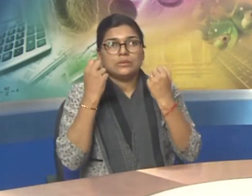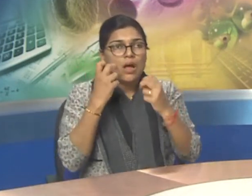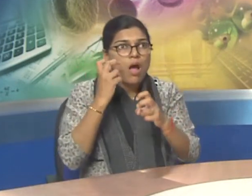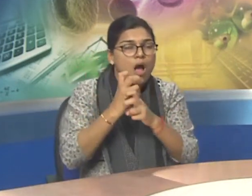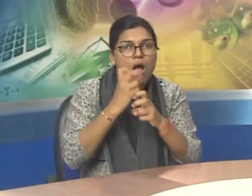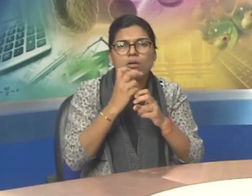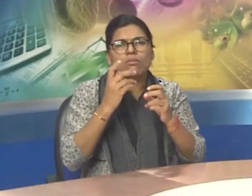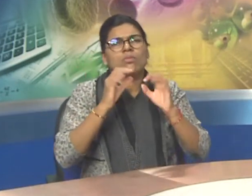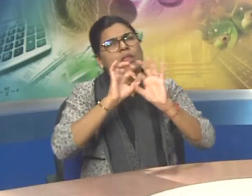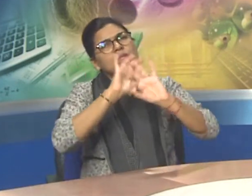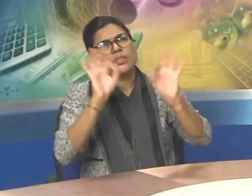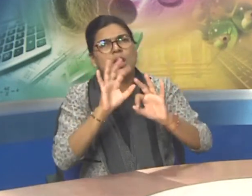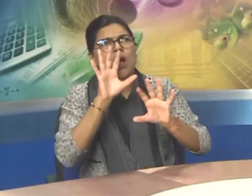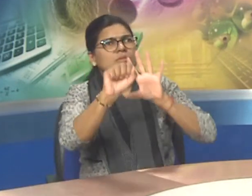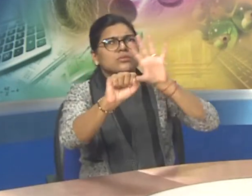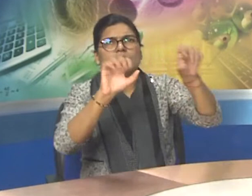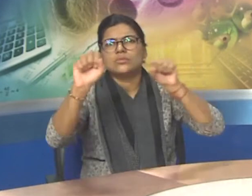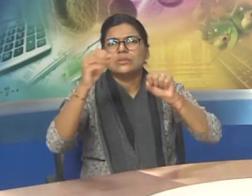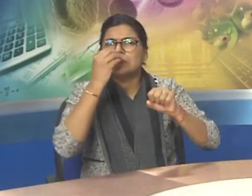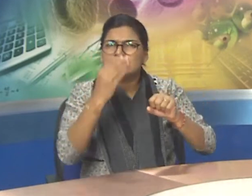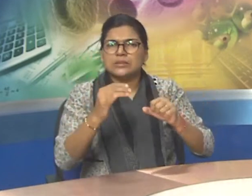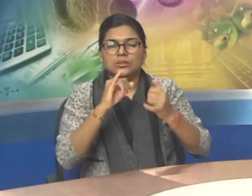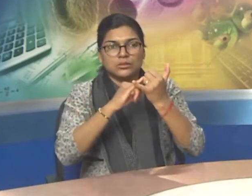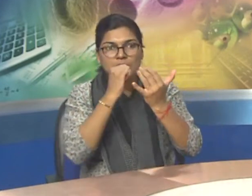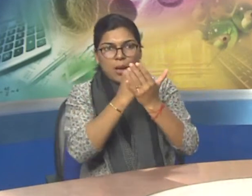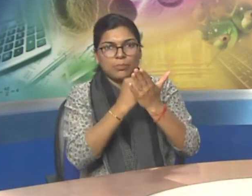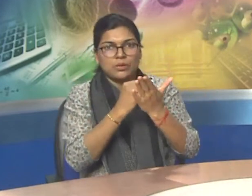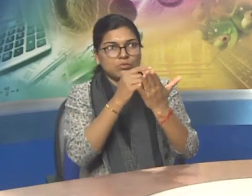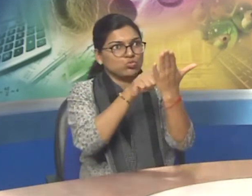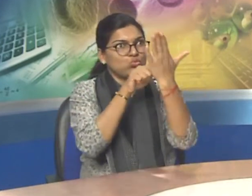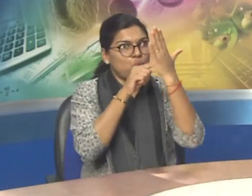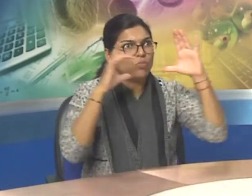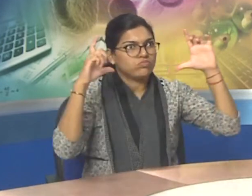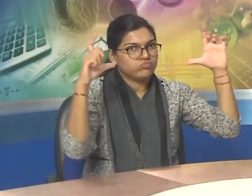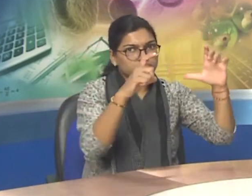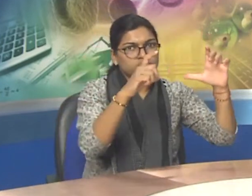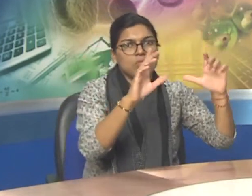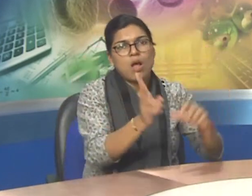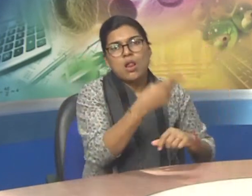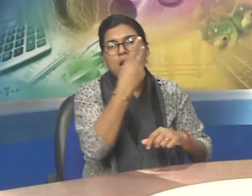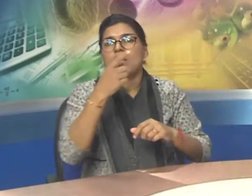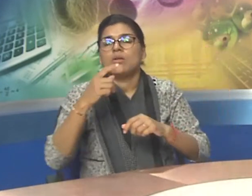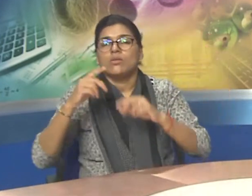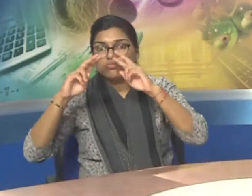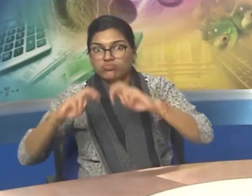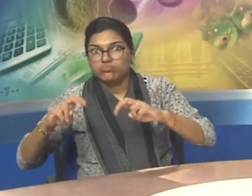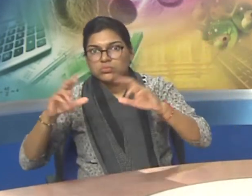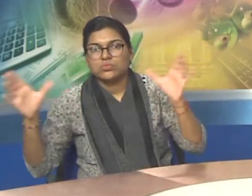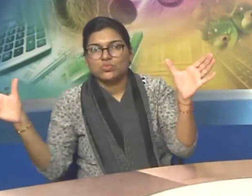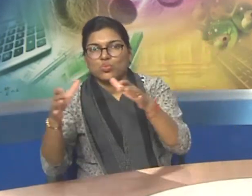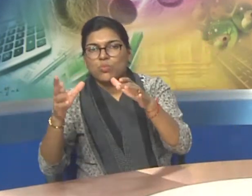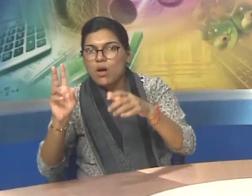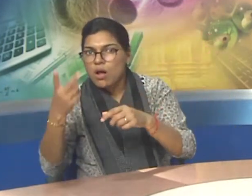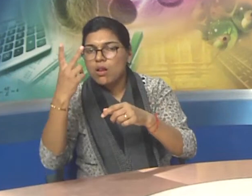are kept, they are arranged in a sequential manner with numbers assigned to each